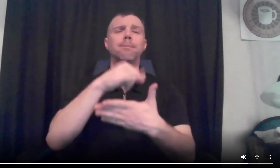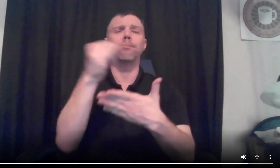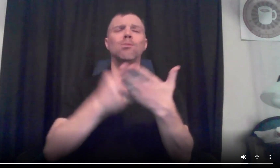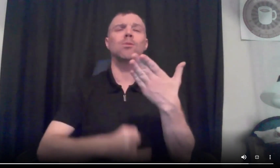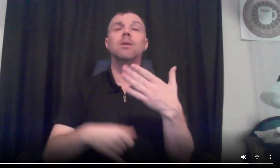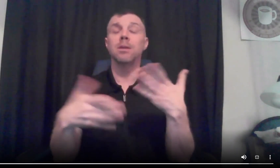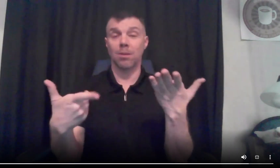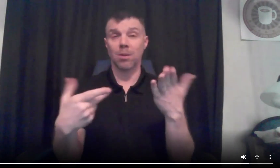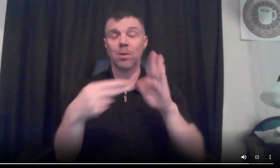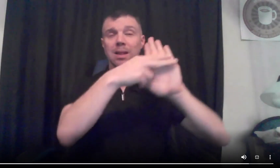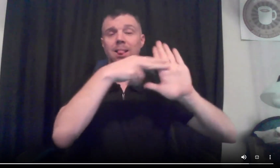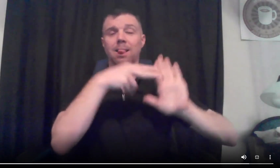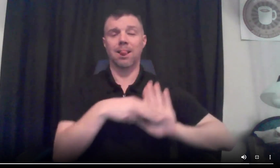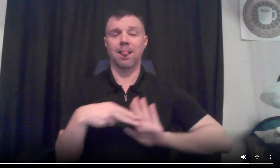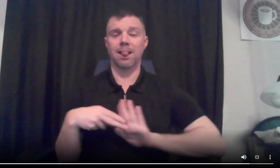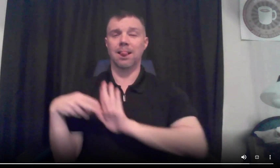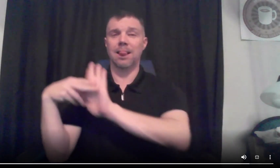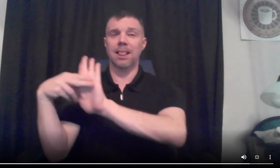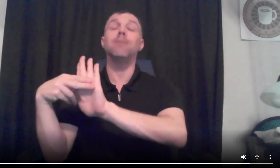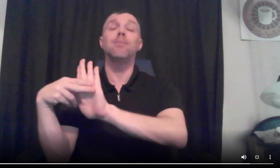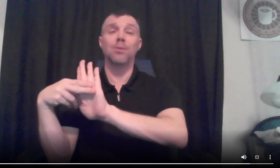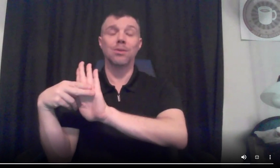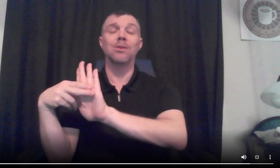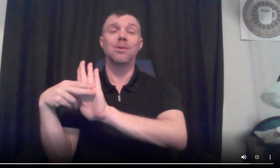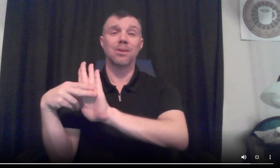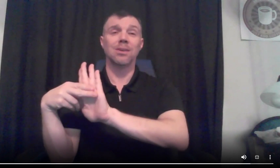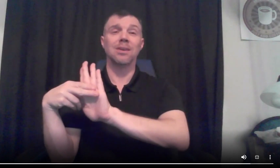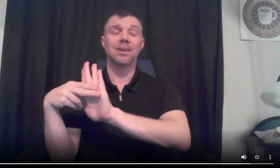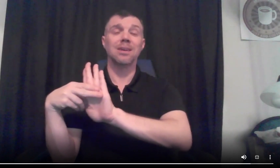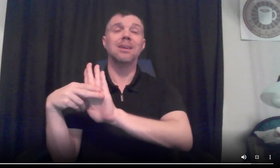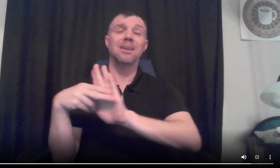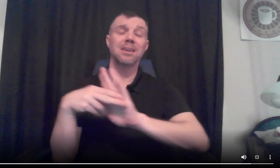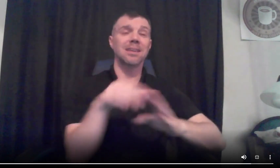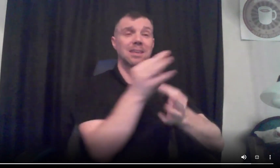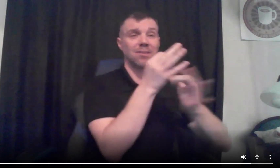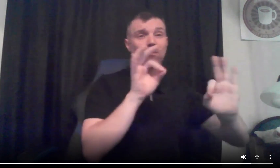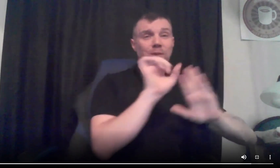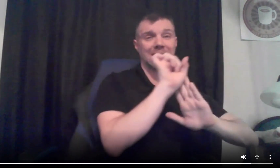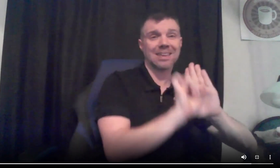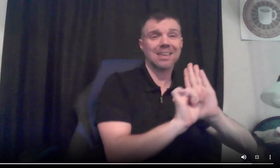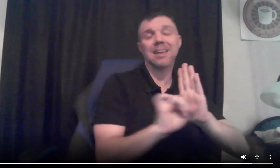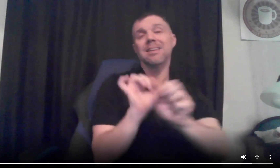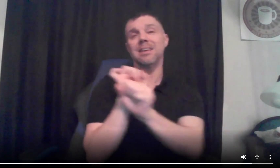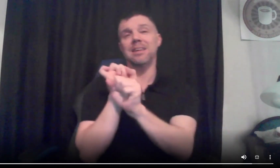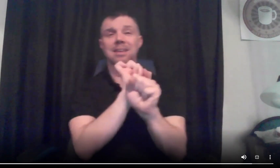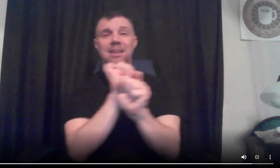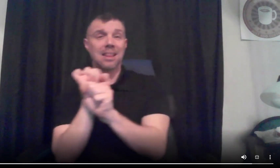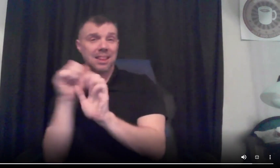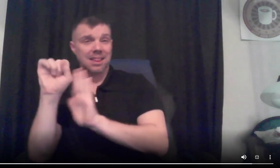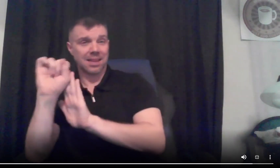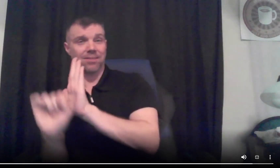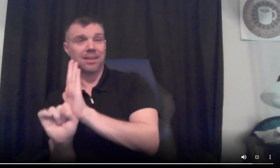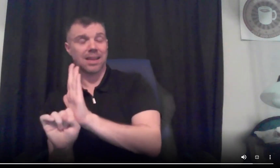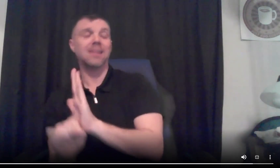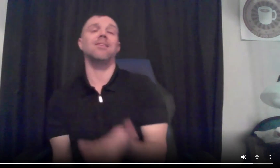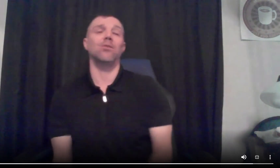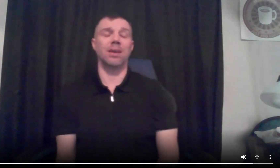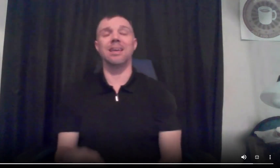right? So you have color coded with green and orange, right? So what your job is